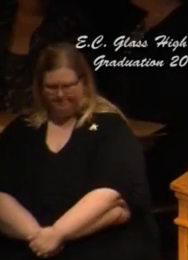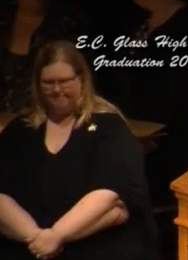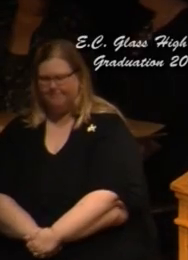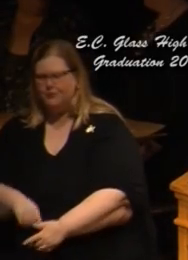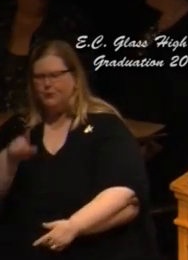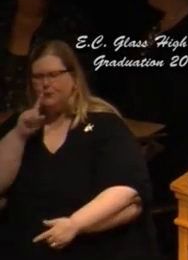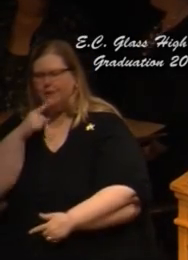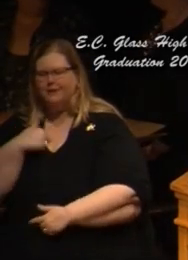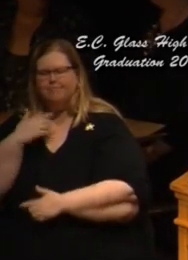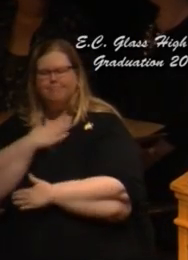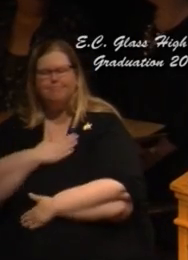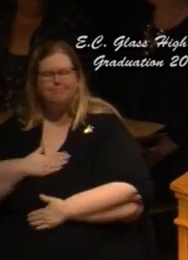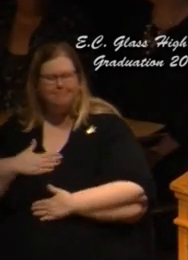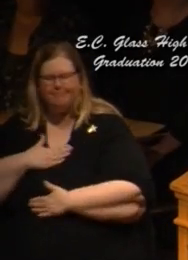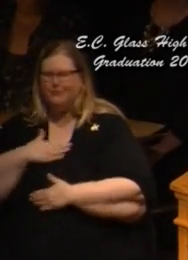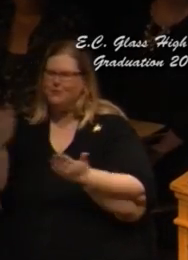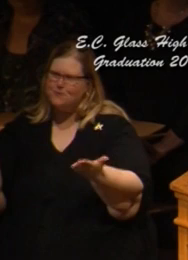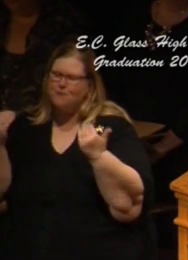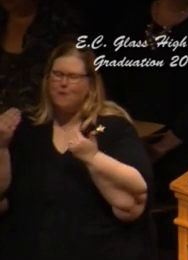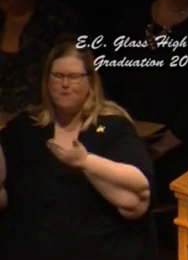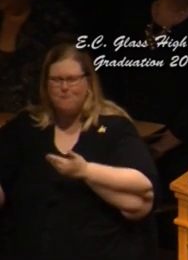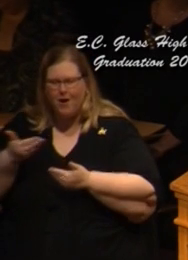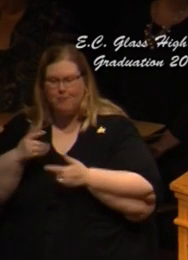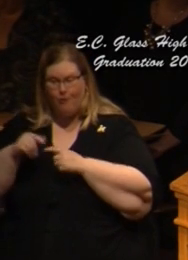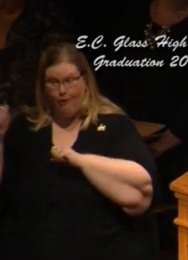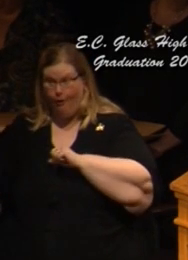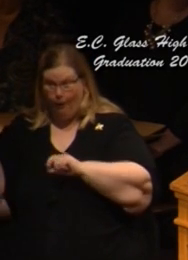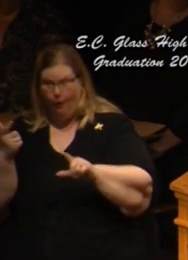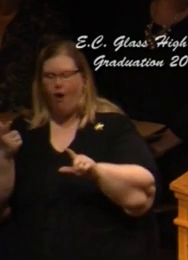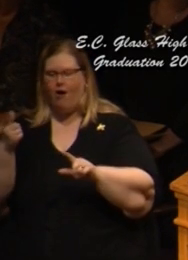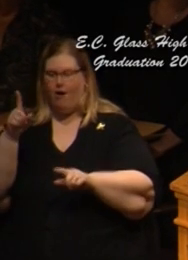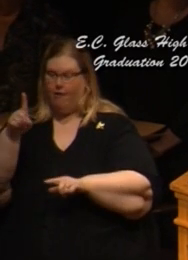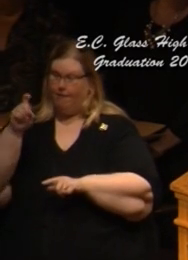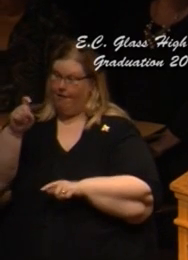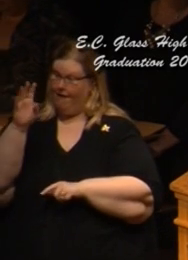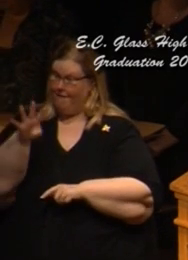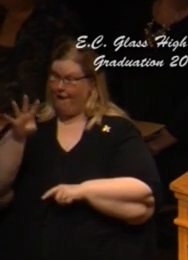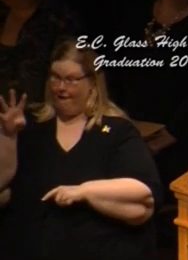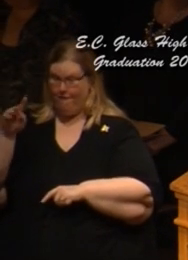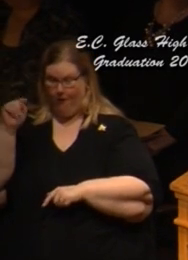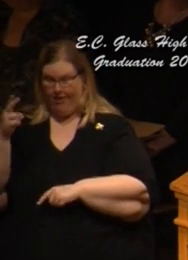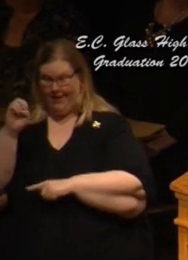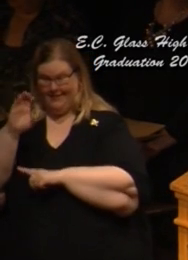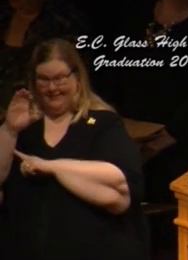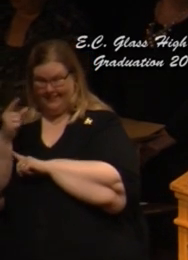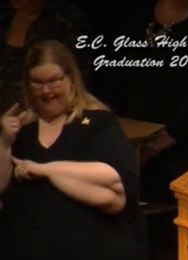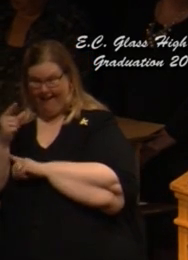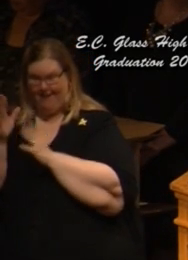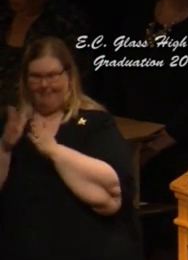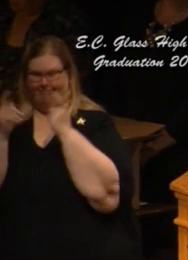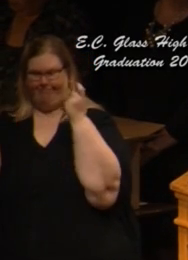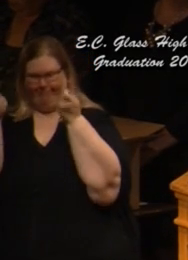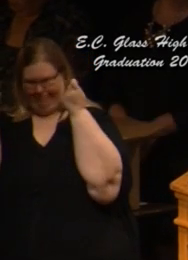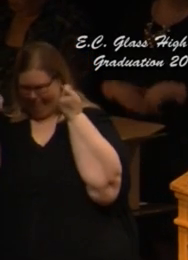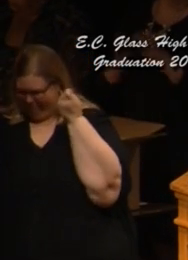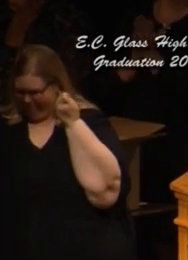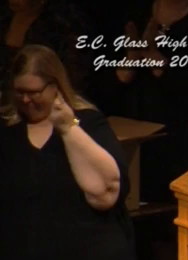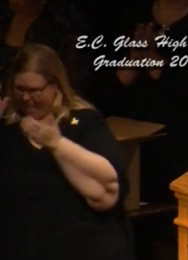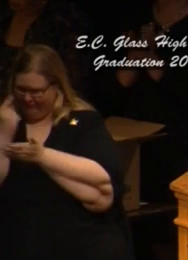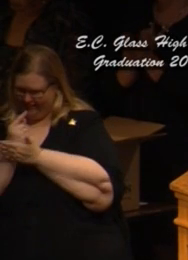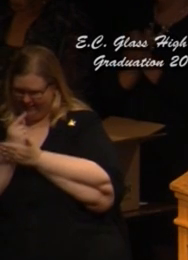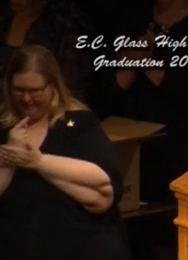It is my pleasure to welcome you all to the 144th EC Glass Commencement Ceremony.